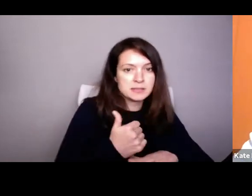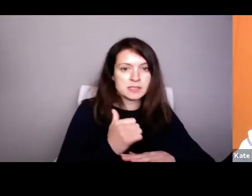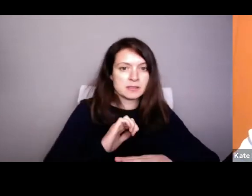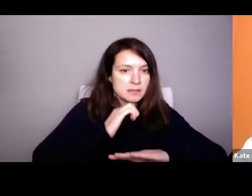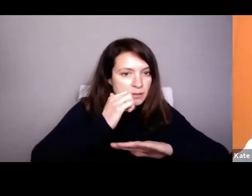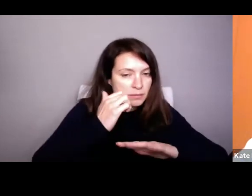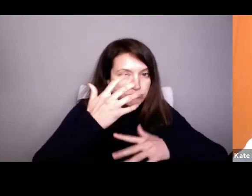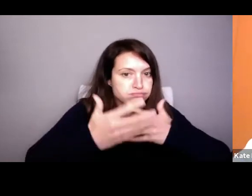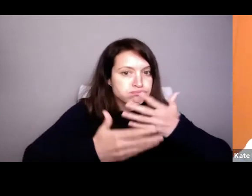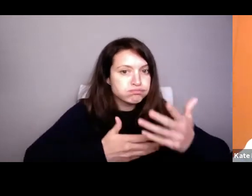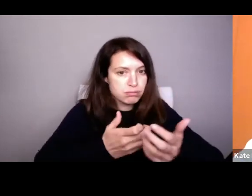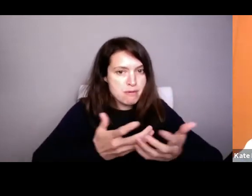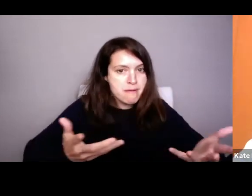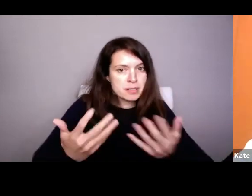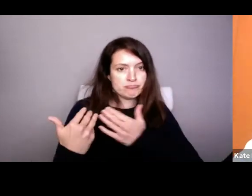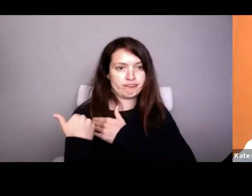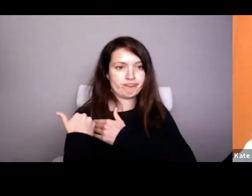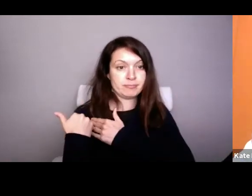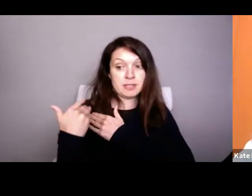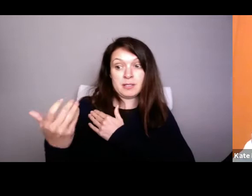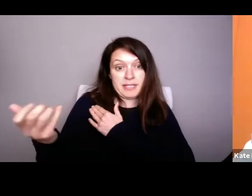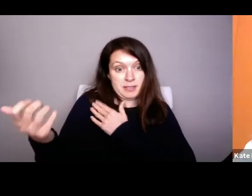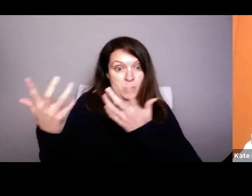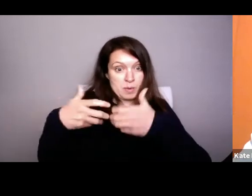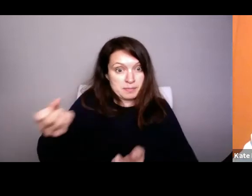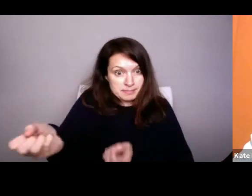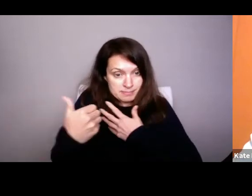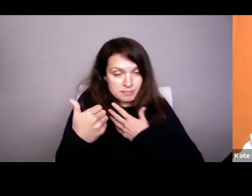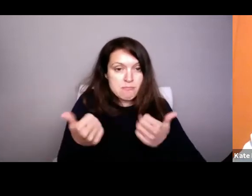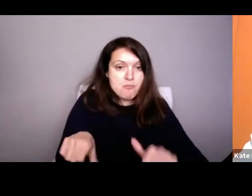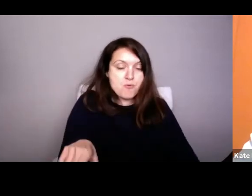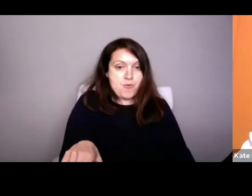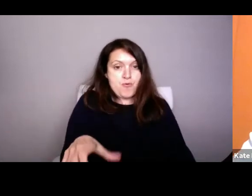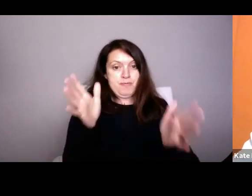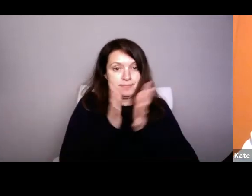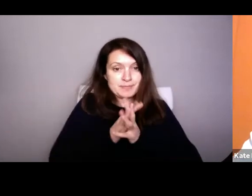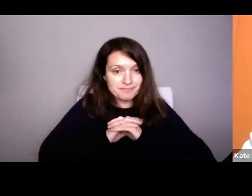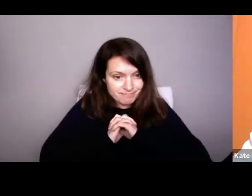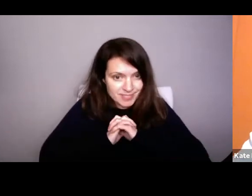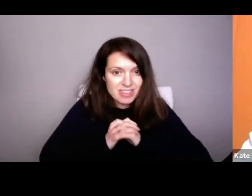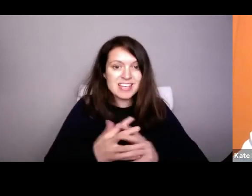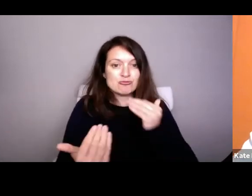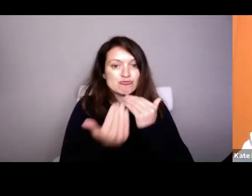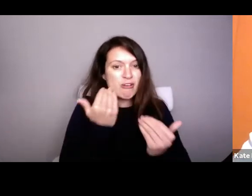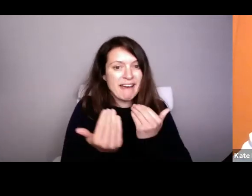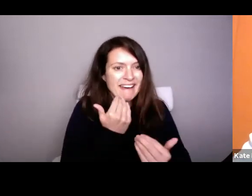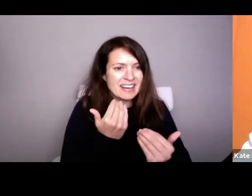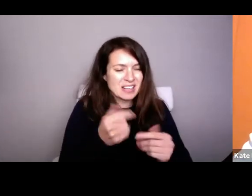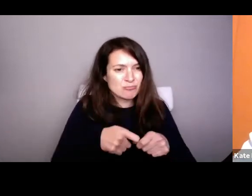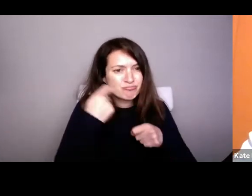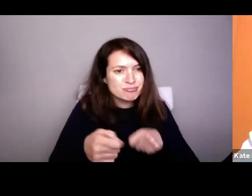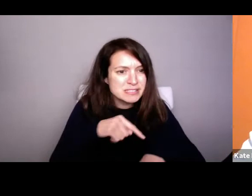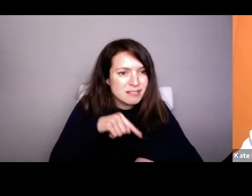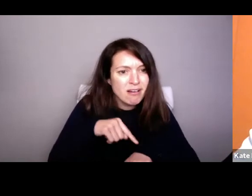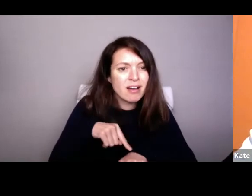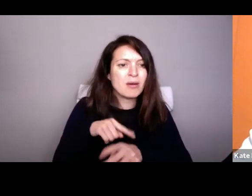managed to get receipt of the equipment, training then took time to organise and was often inadequate. Students were left at a disadvantage of not being able to use a